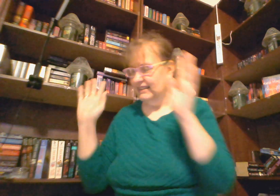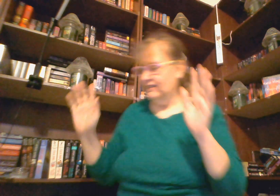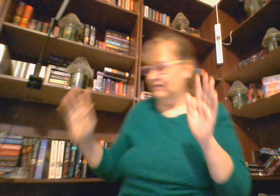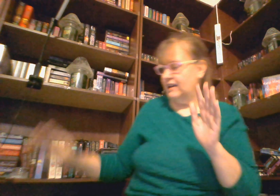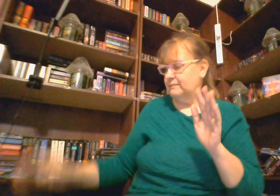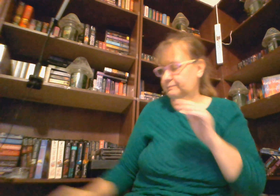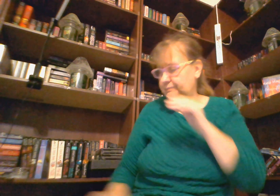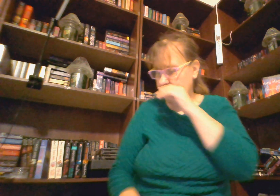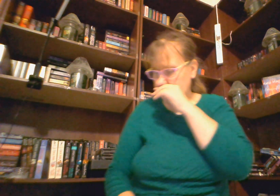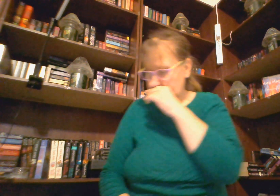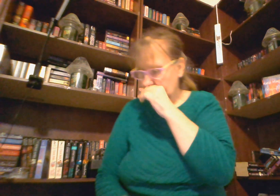Fine.